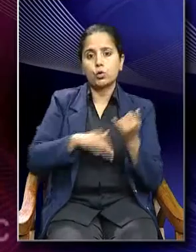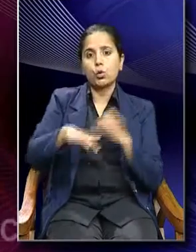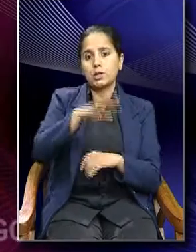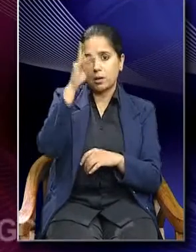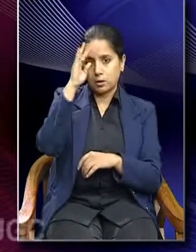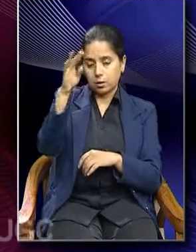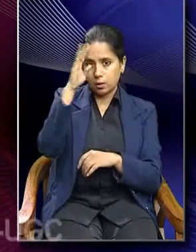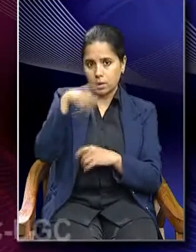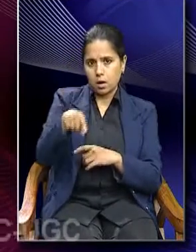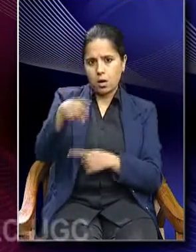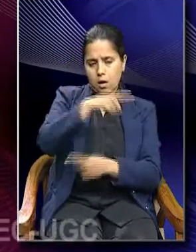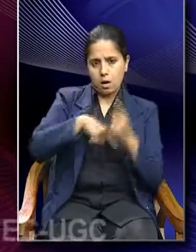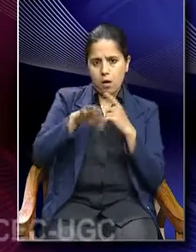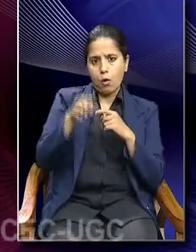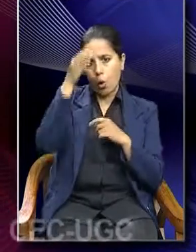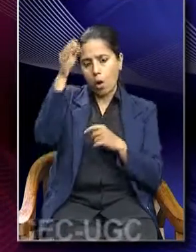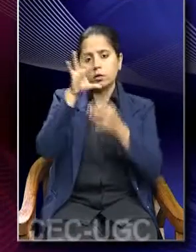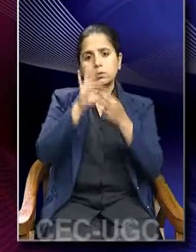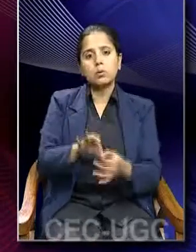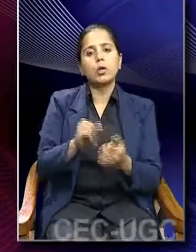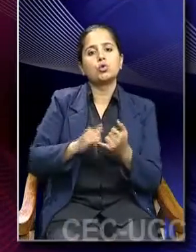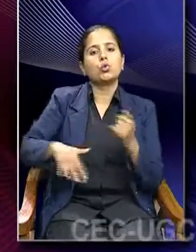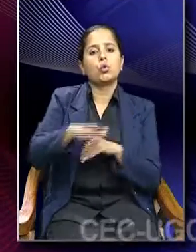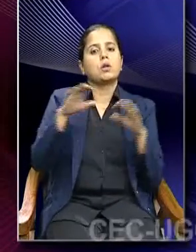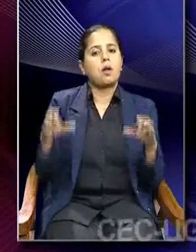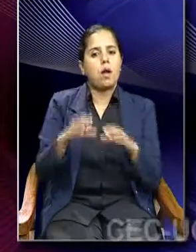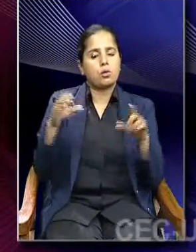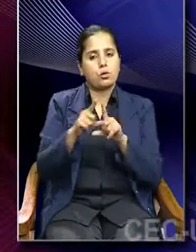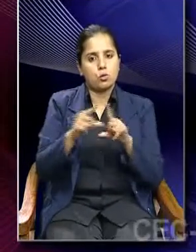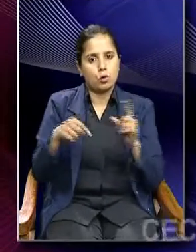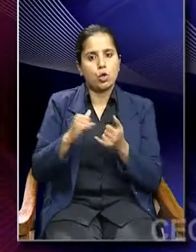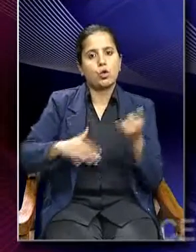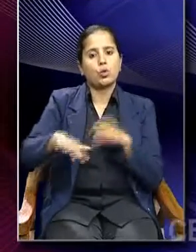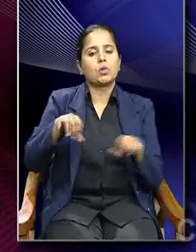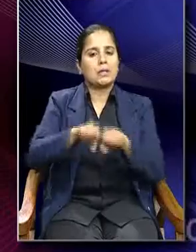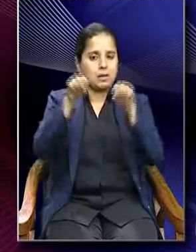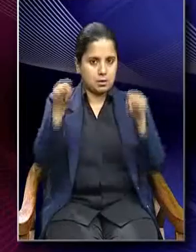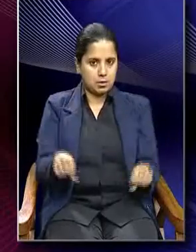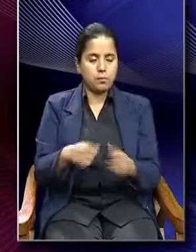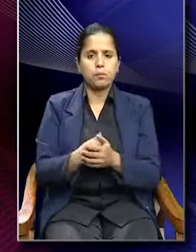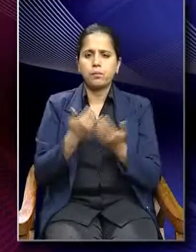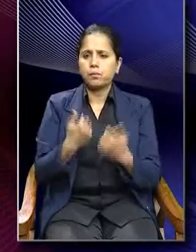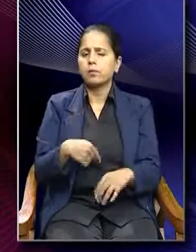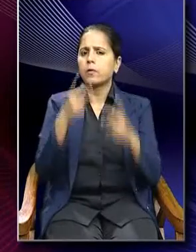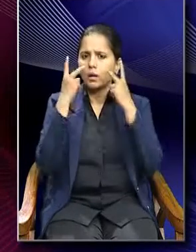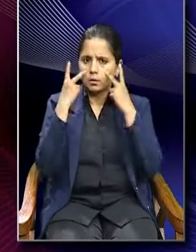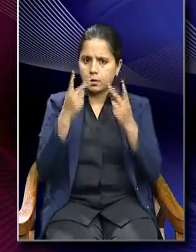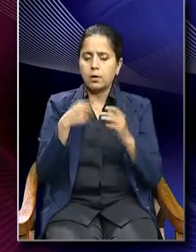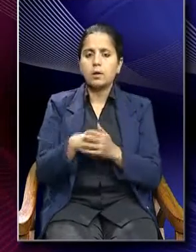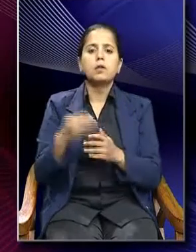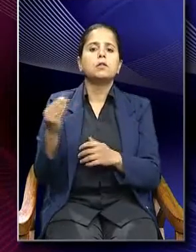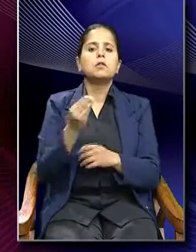theory is around the concept of social action and social system. Let us look into some of